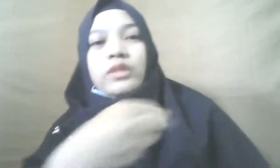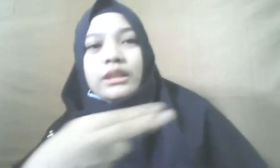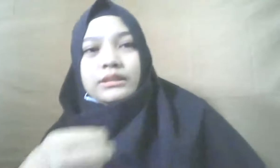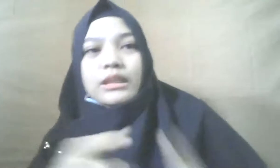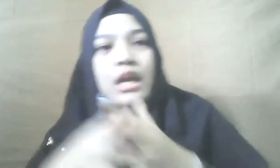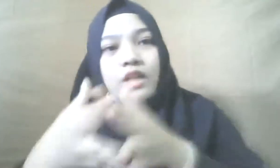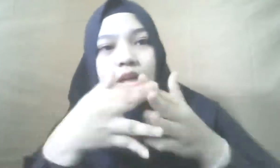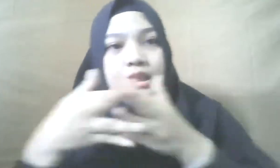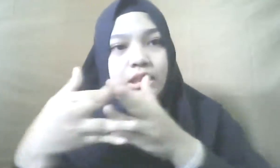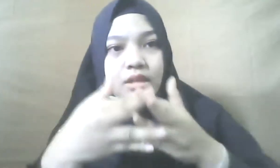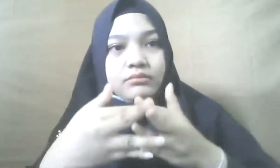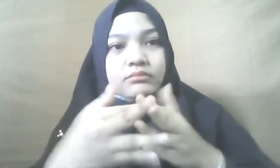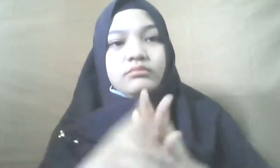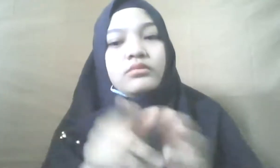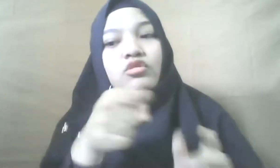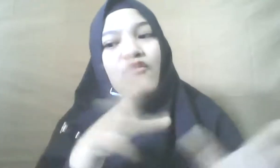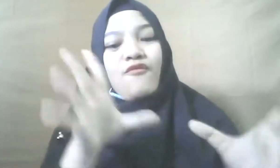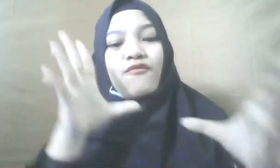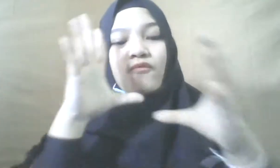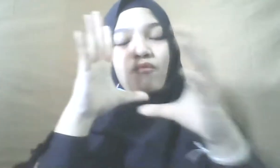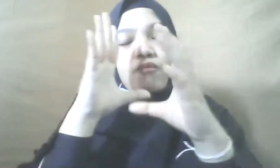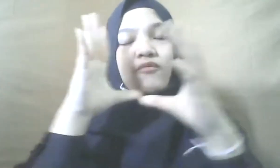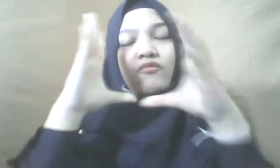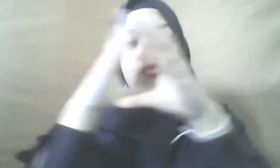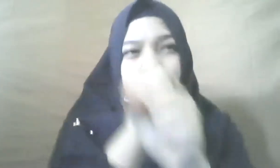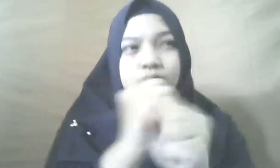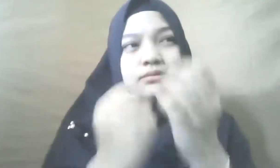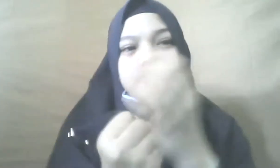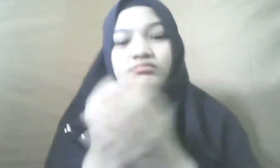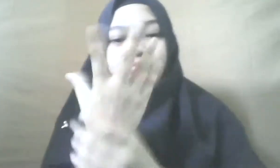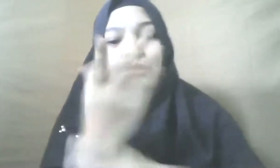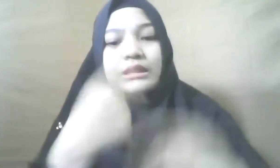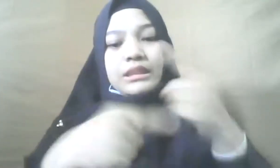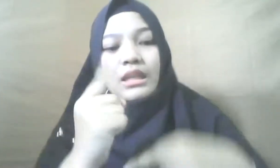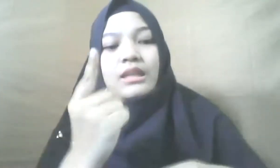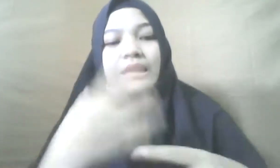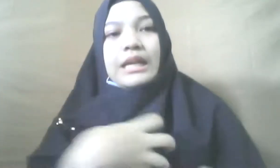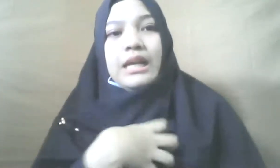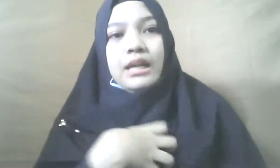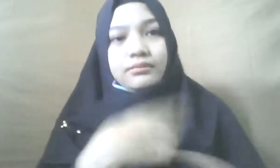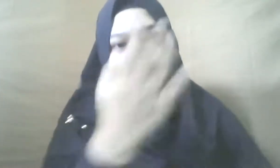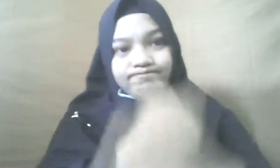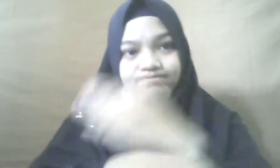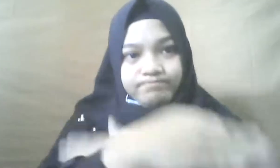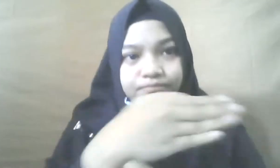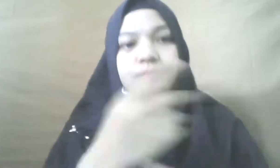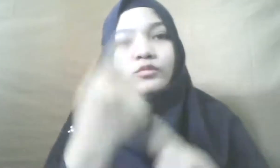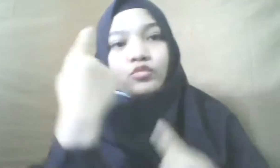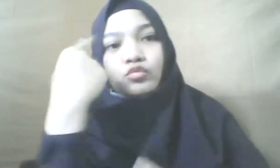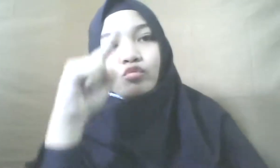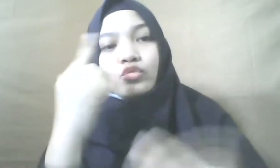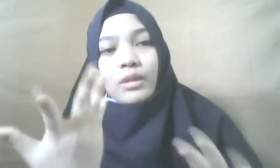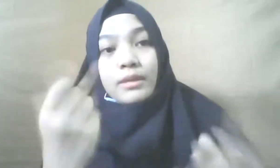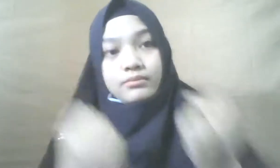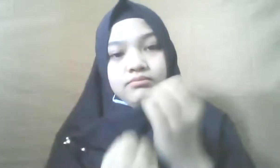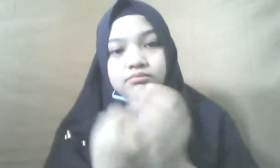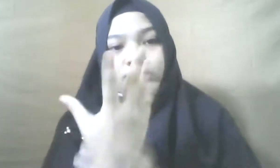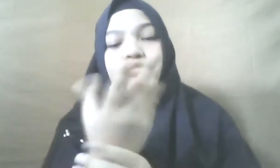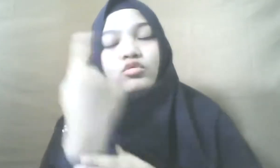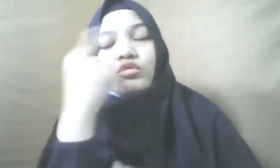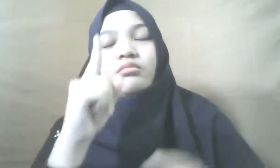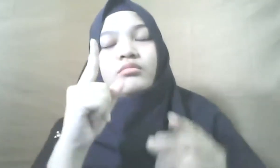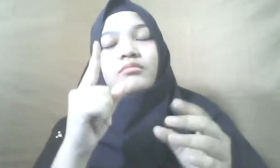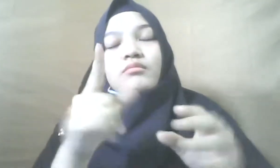focus on developing awareness of the human rights of people with disability in order to improve policies and